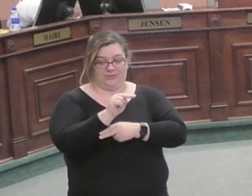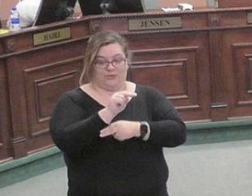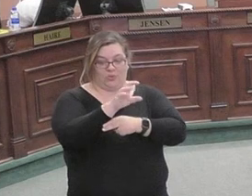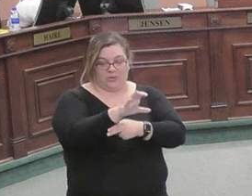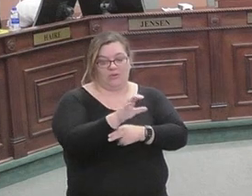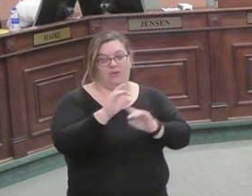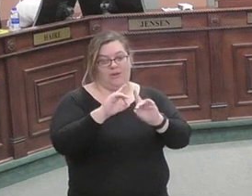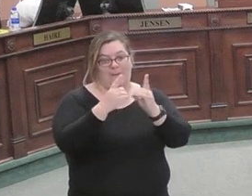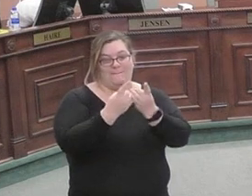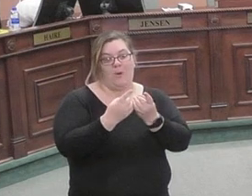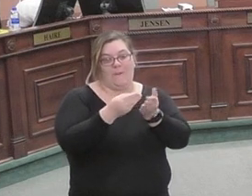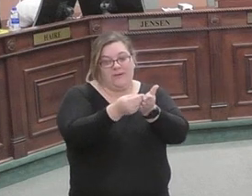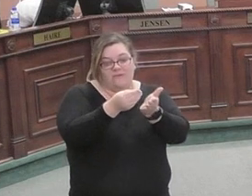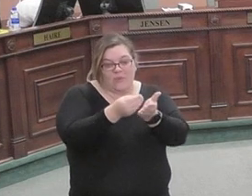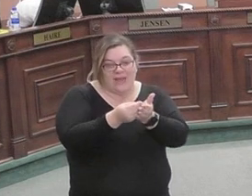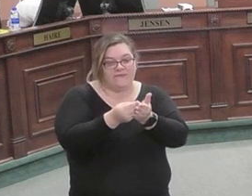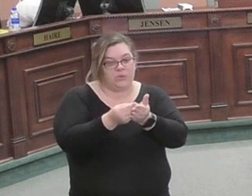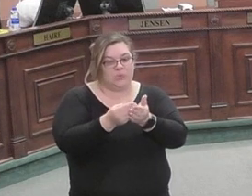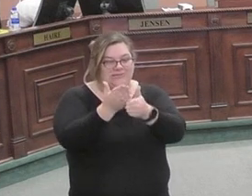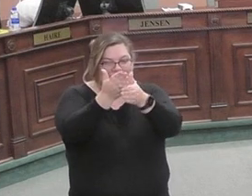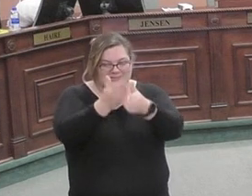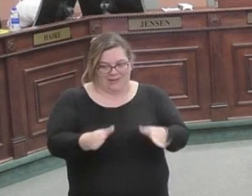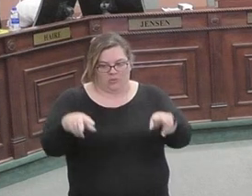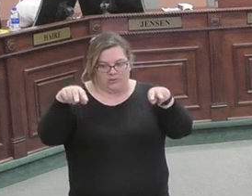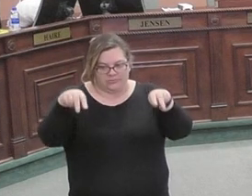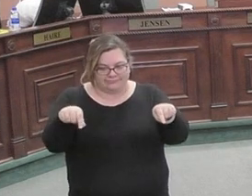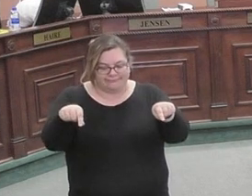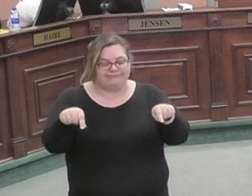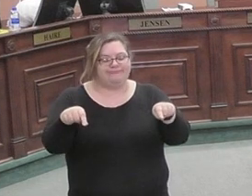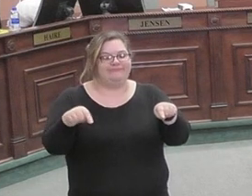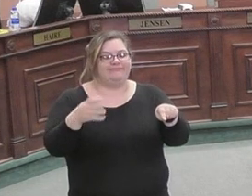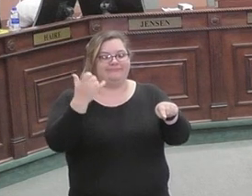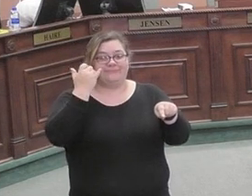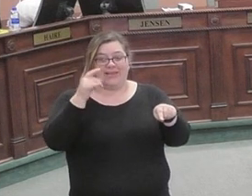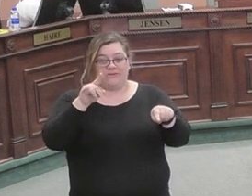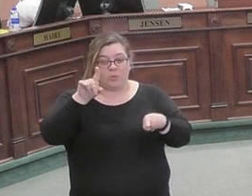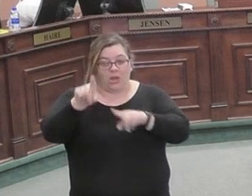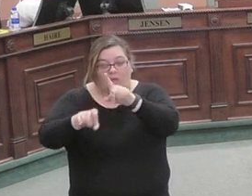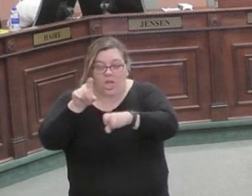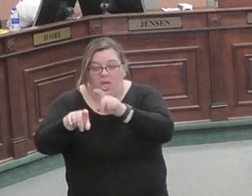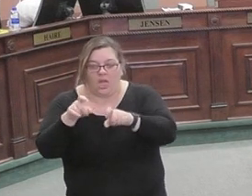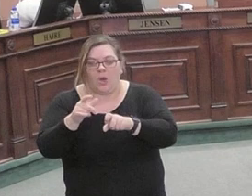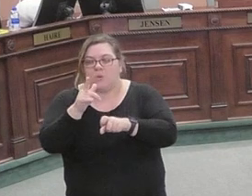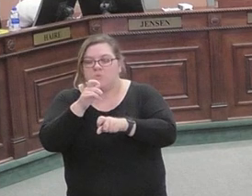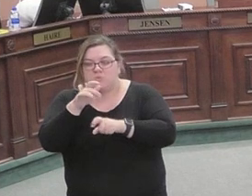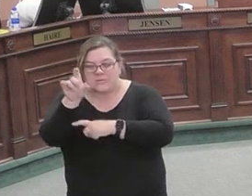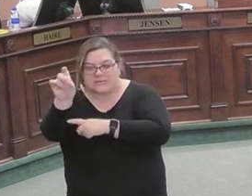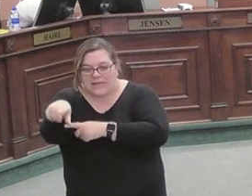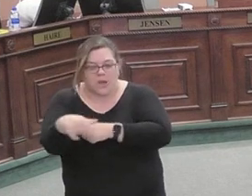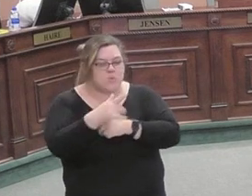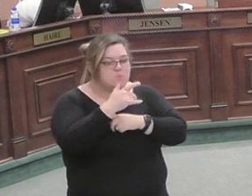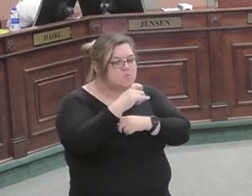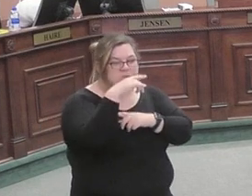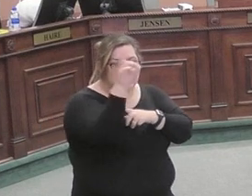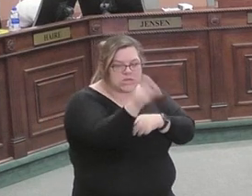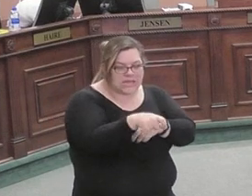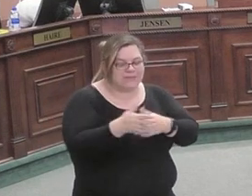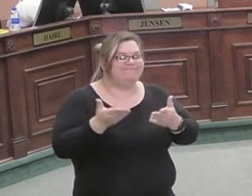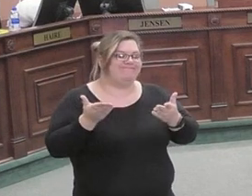distinction. So if you're a business, and I receive a lot of inquiries about who's considered essential, who's considered